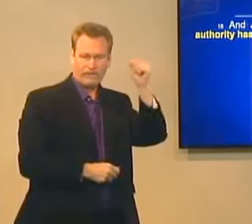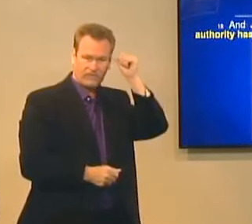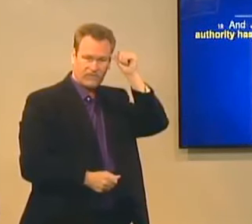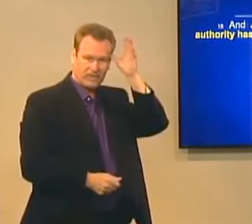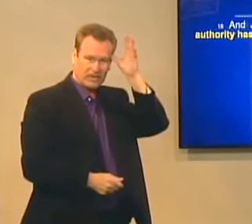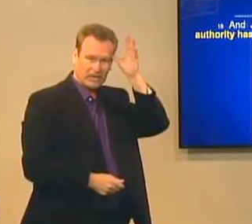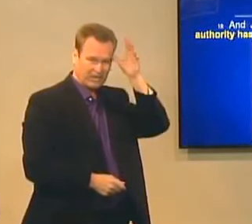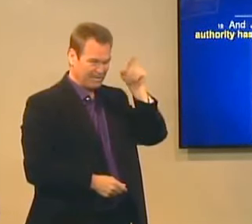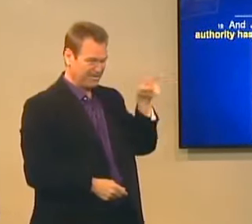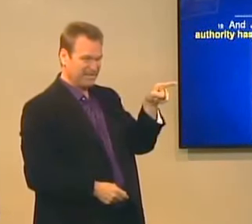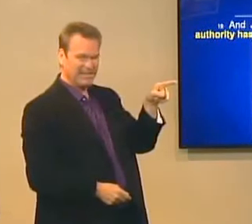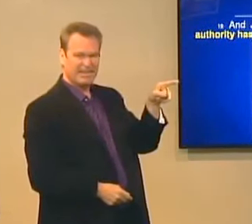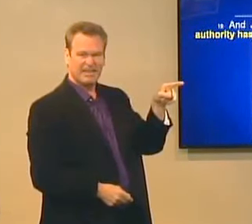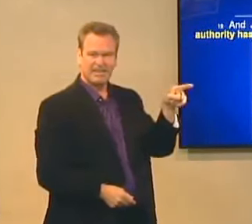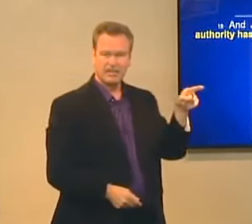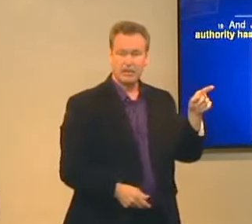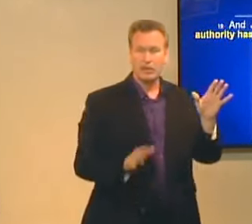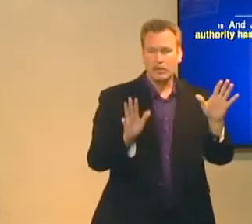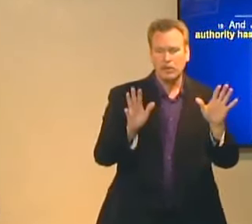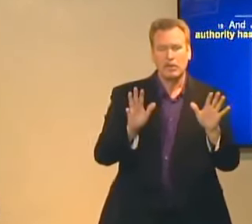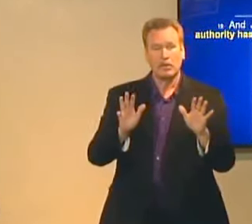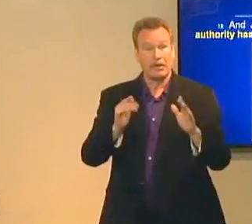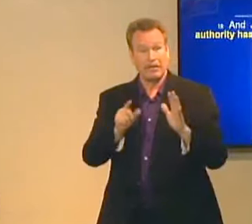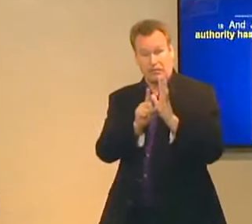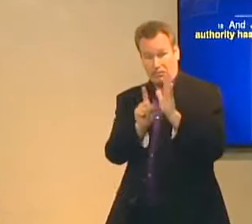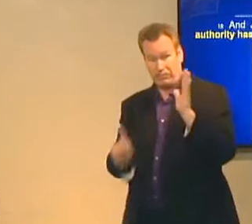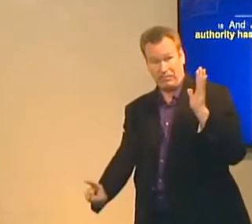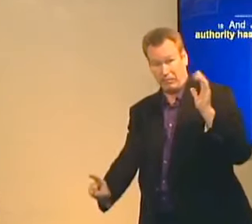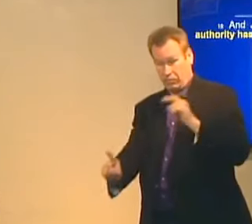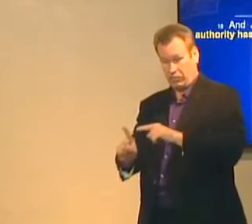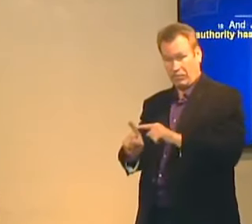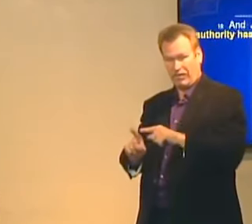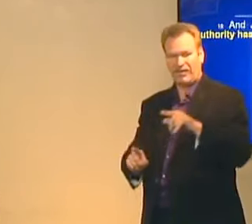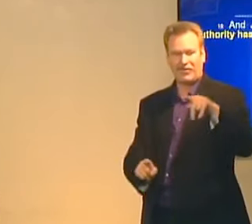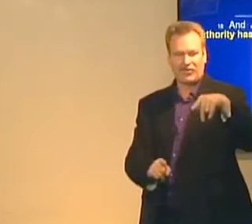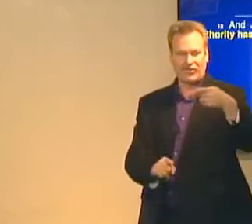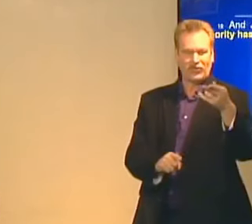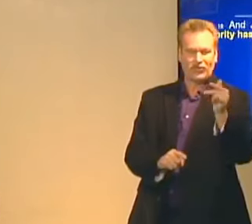The glory as of the only begottenness of the Father. So, Jesus Christ.